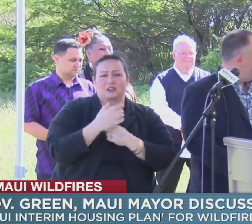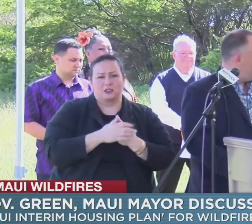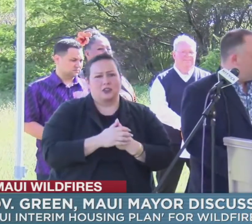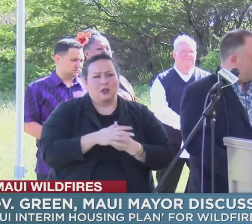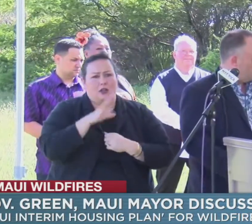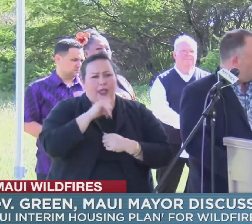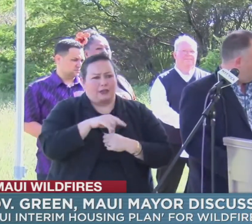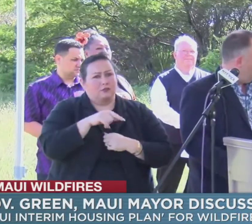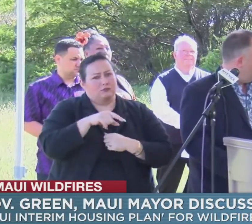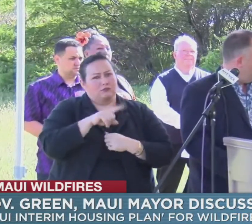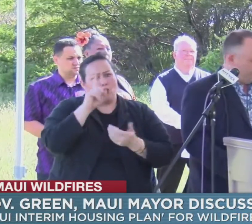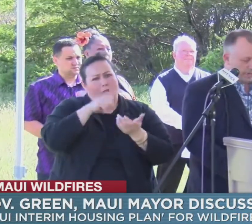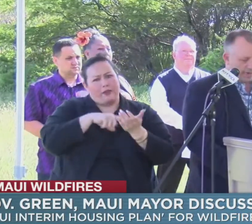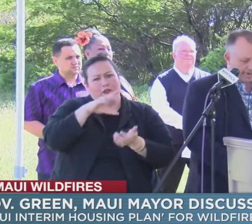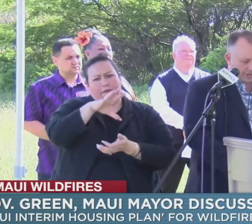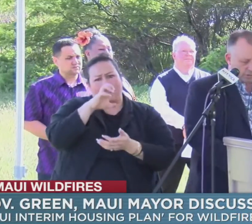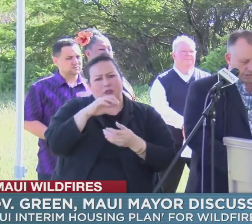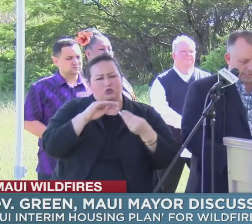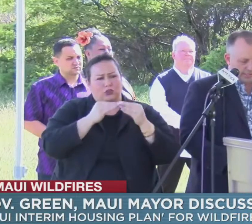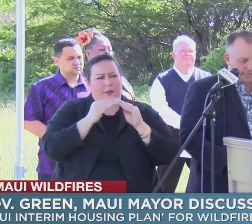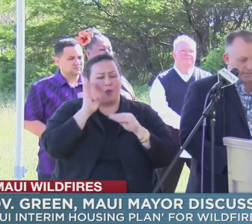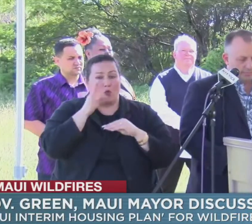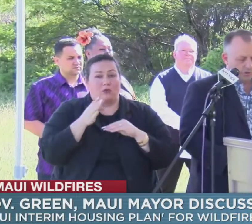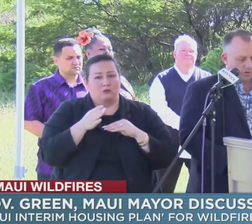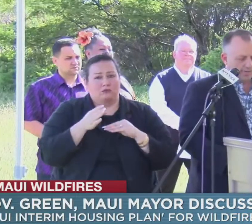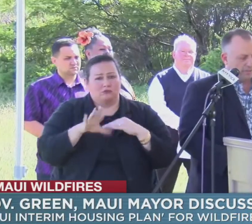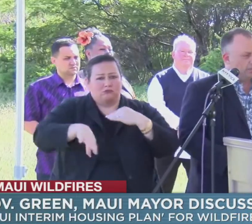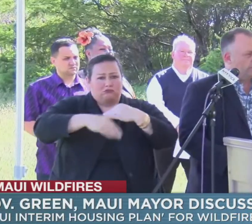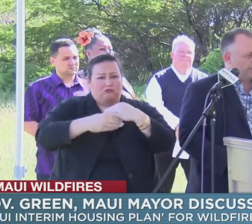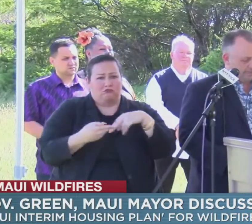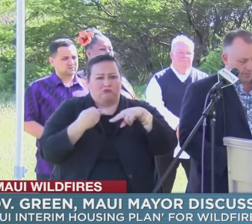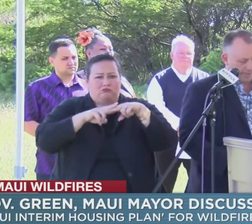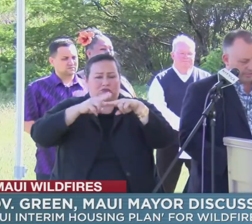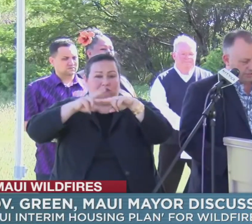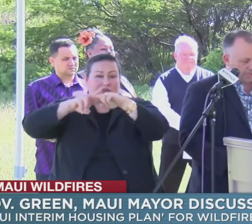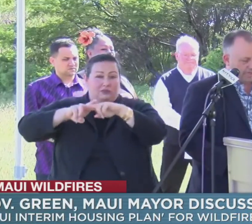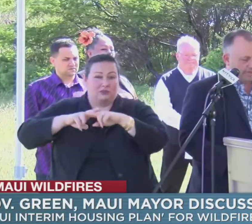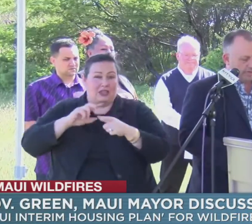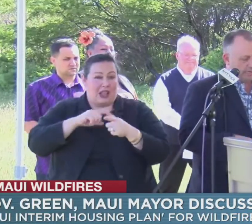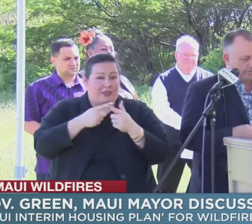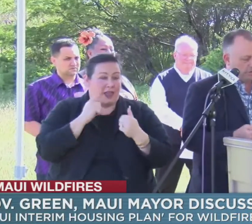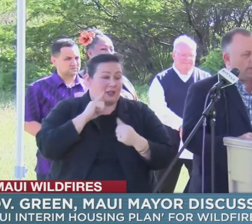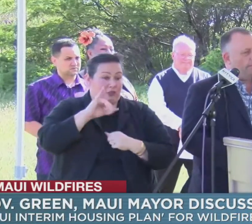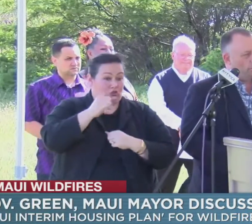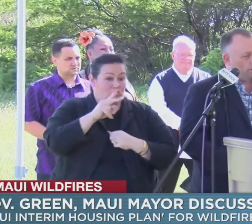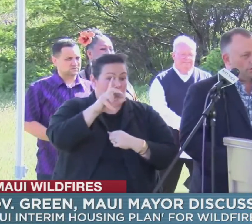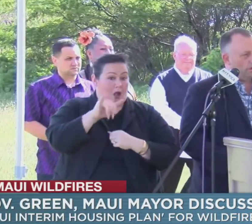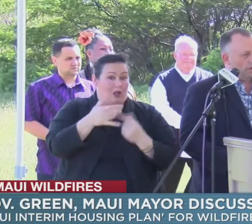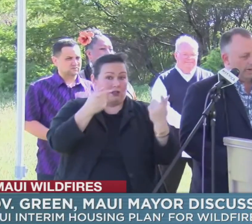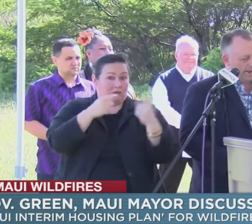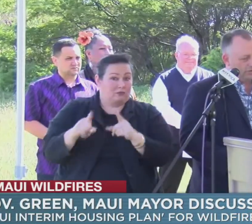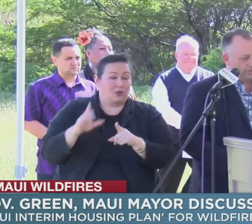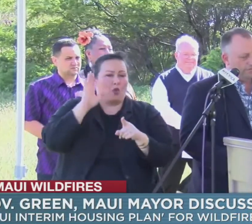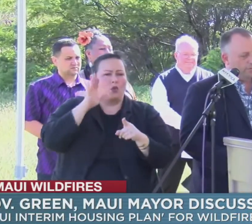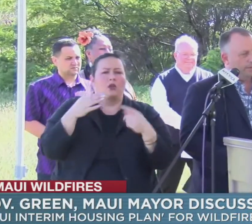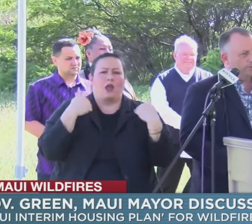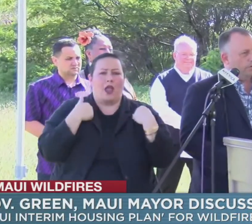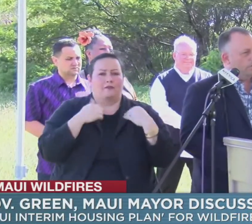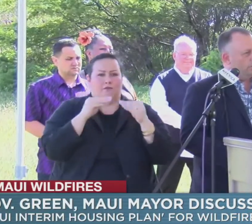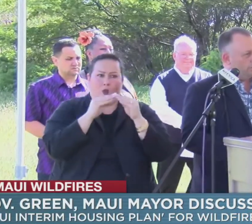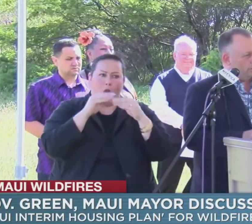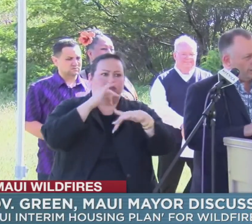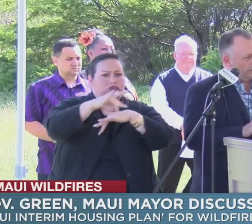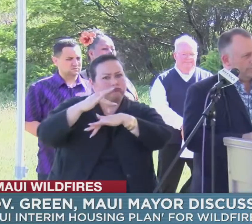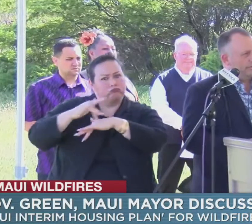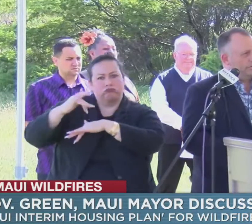this 1,500 number will come from. And you will see us then progress by the time we get to July to have a lot more housing for